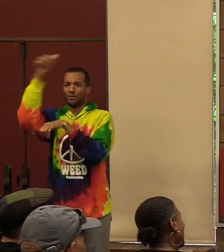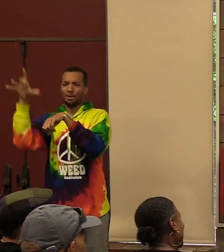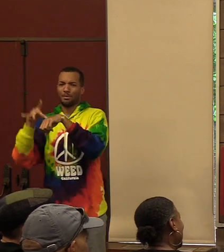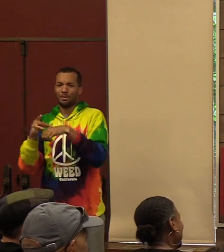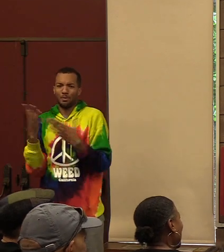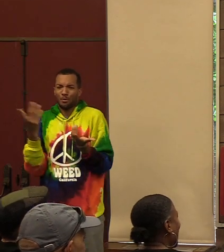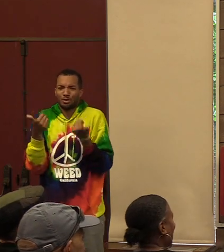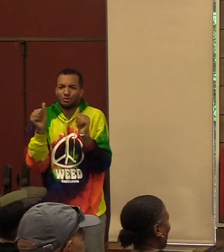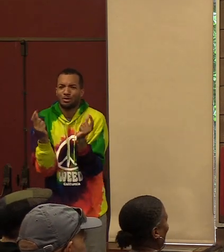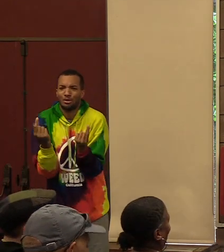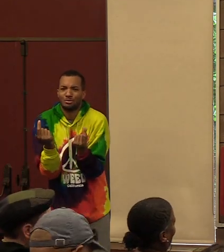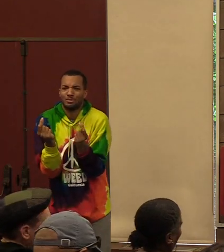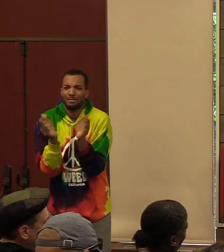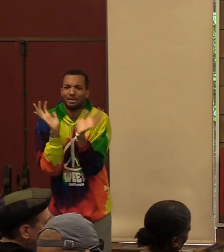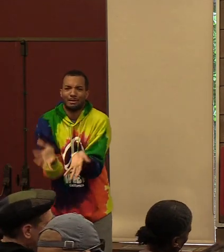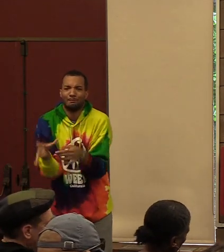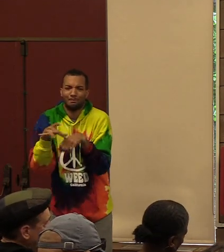leave us?